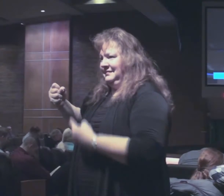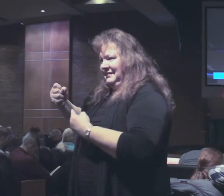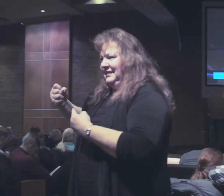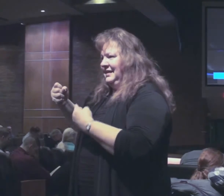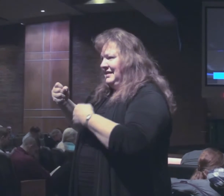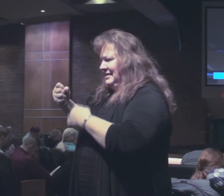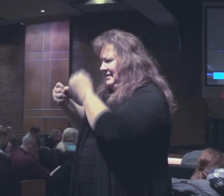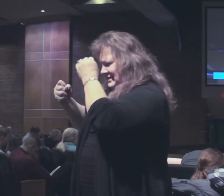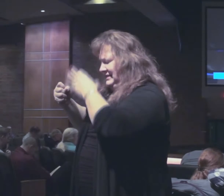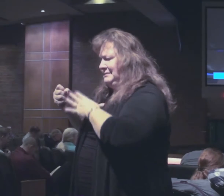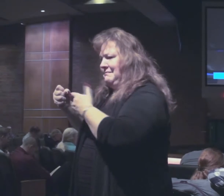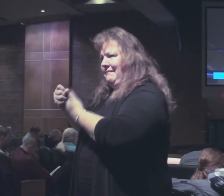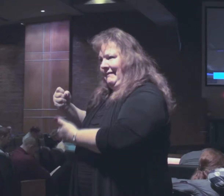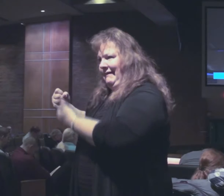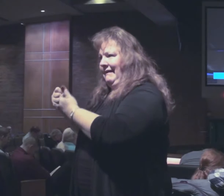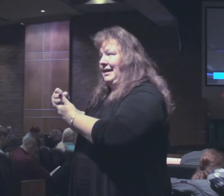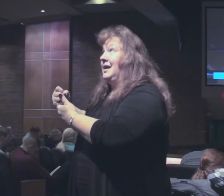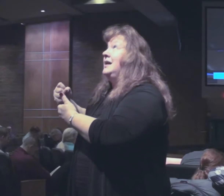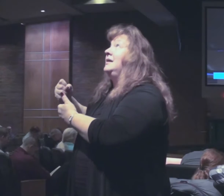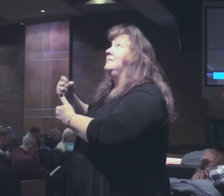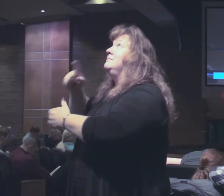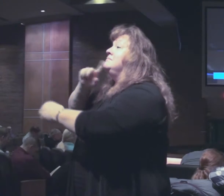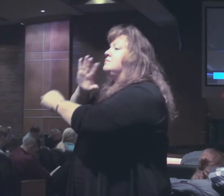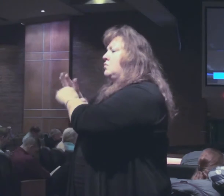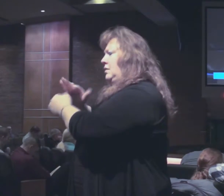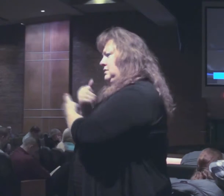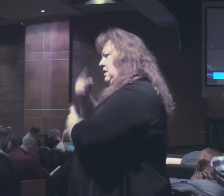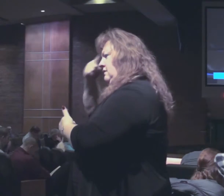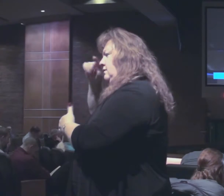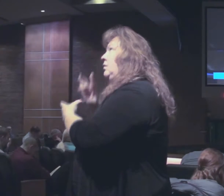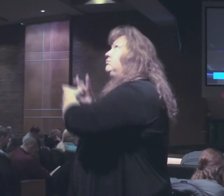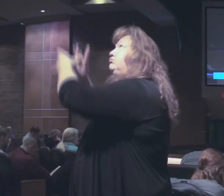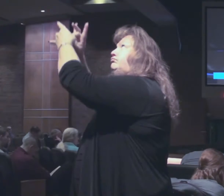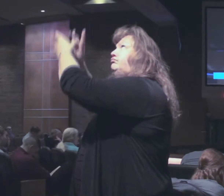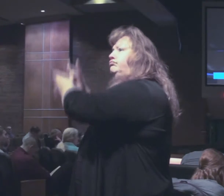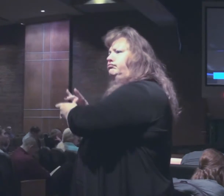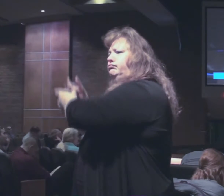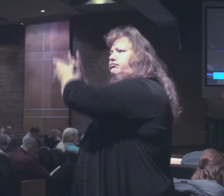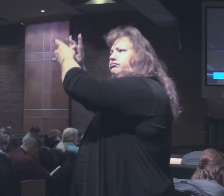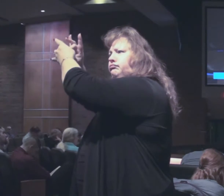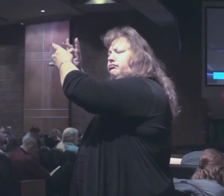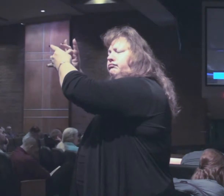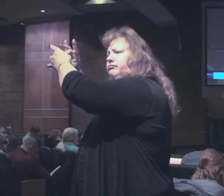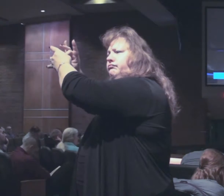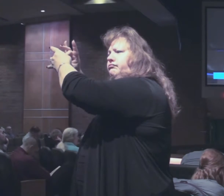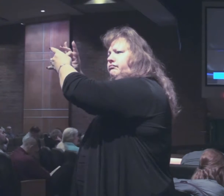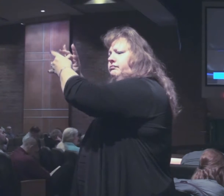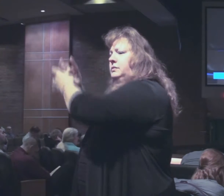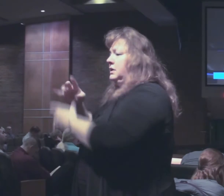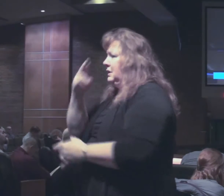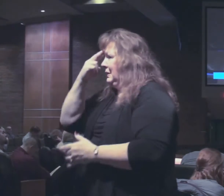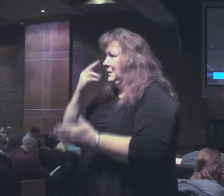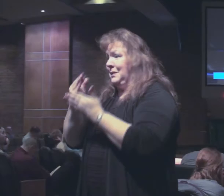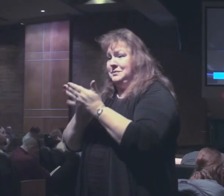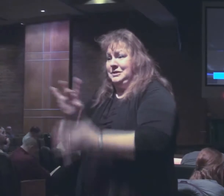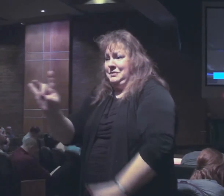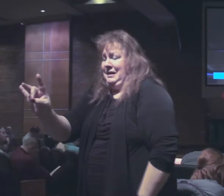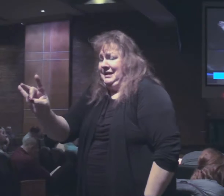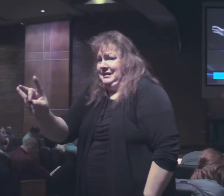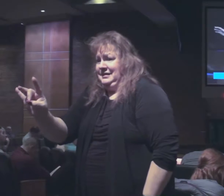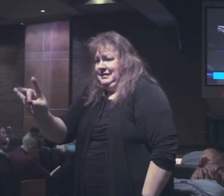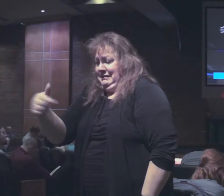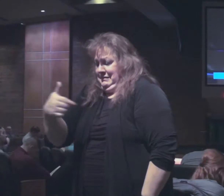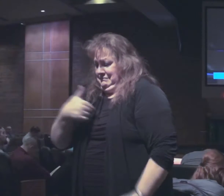the man of his covenant love for himself. That's what you just read in Romans chapter 8. What